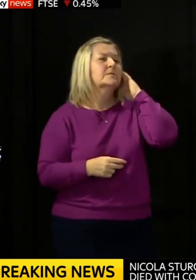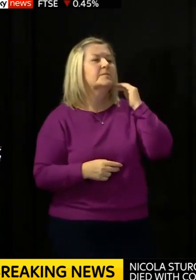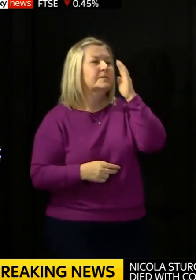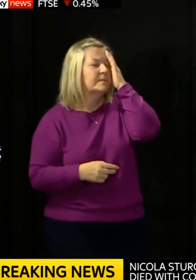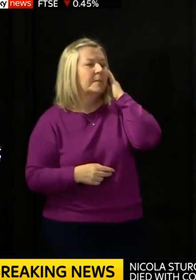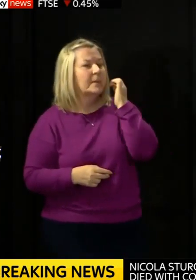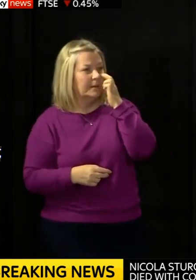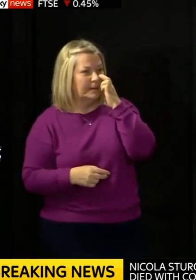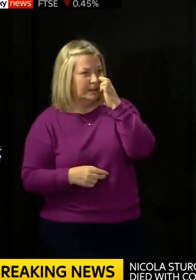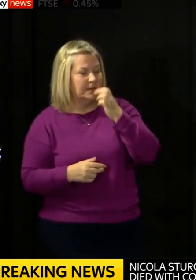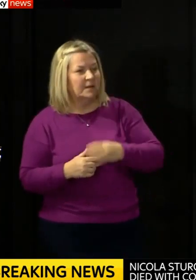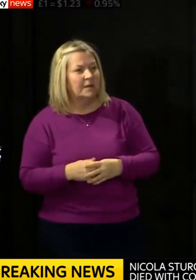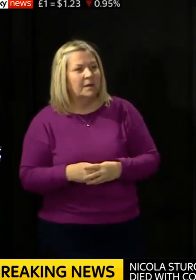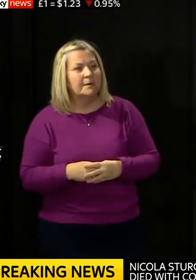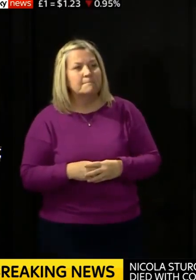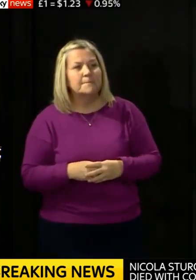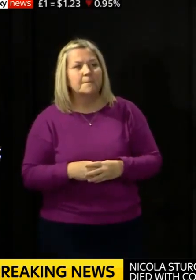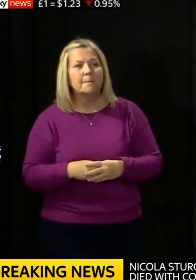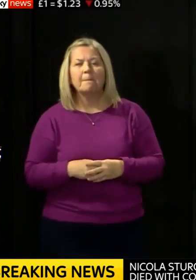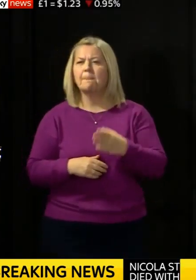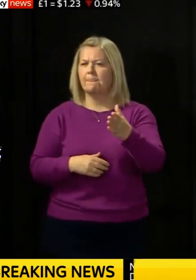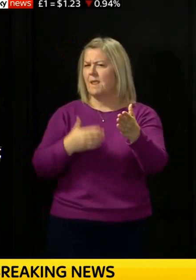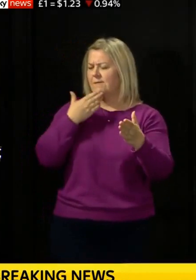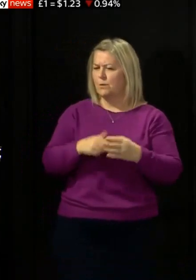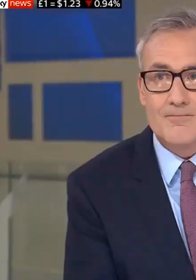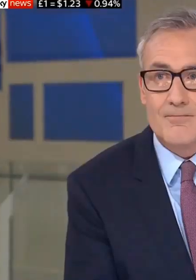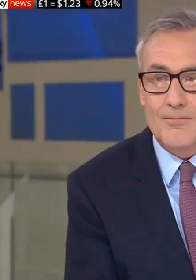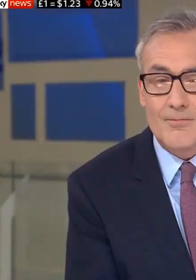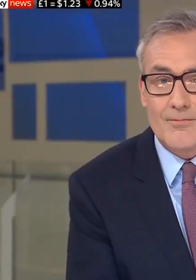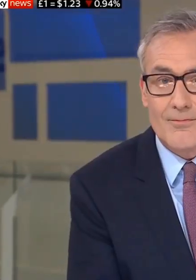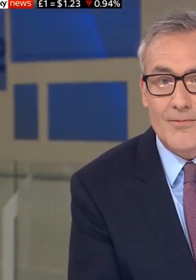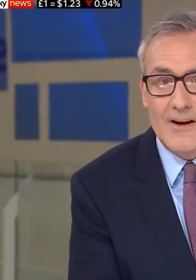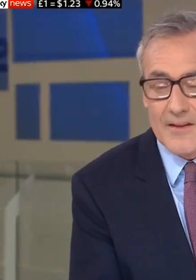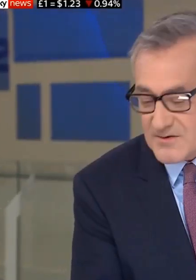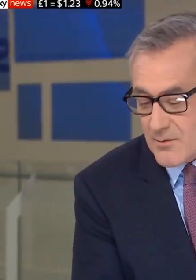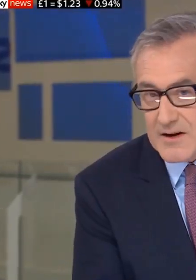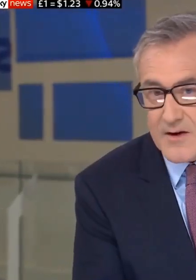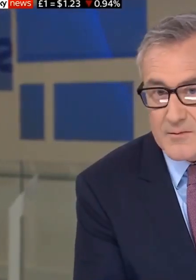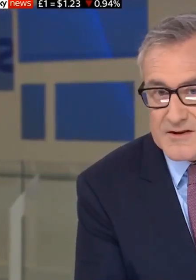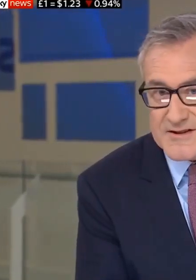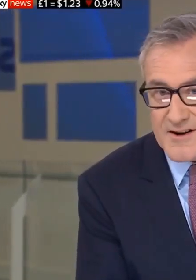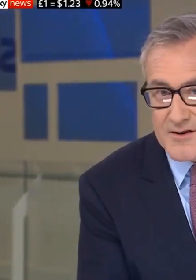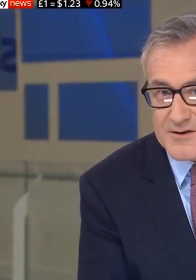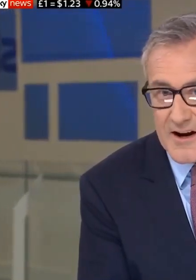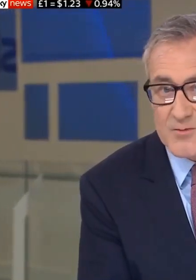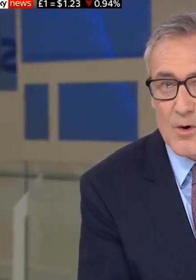very much, First Minister. You'd asked for confusion to be avoided and we've been contacted. And that's where we leave Edinburgh. This is Sky News Today.